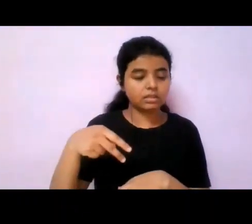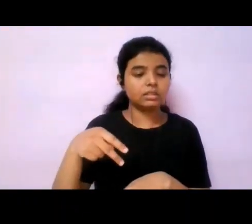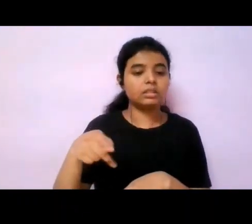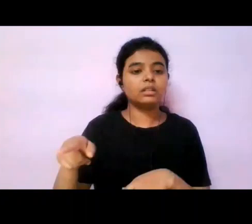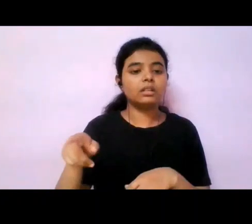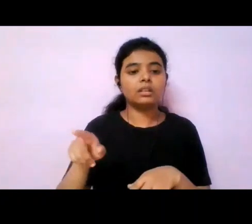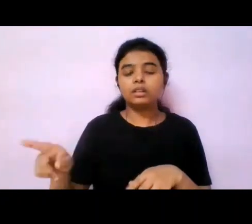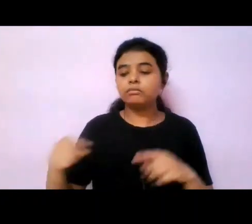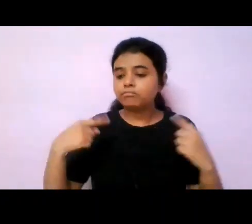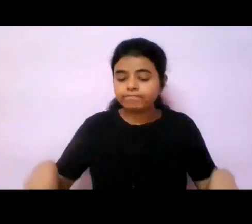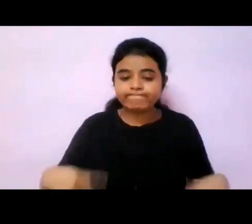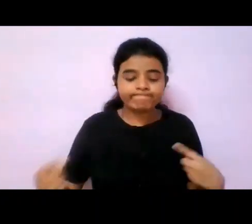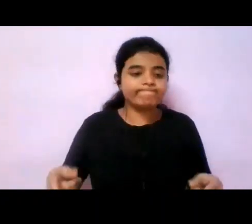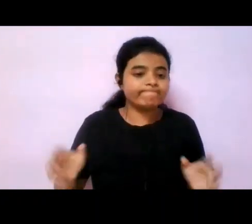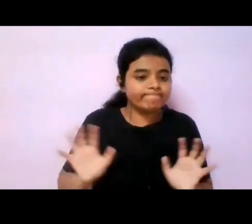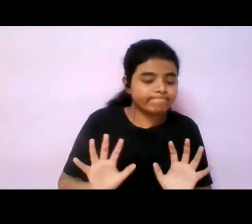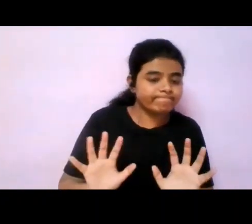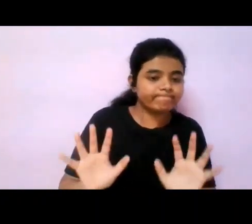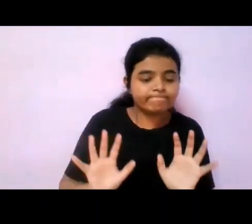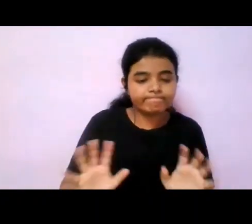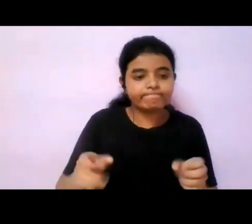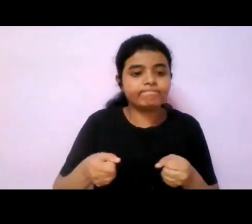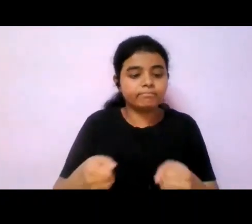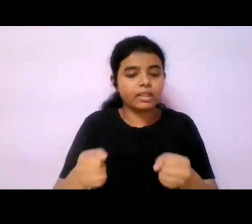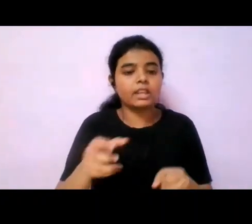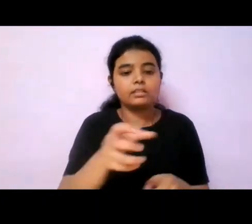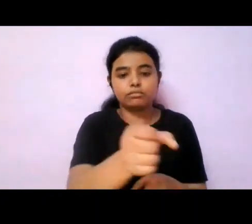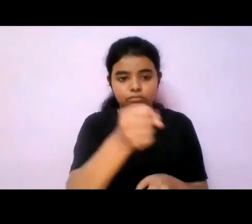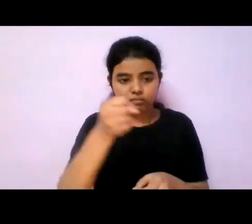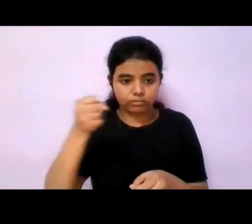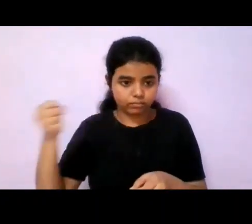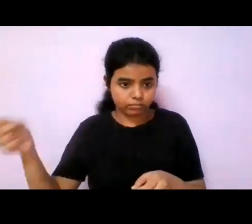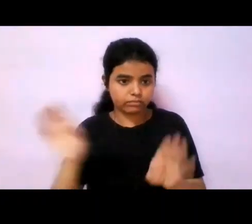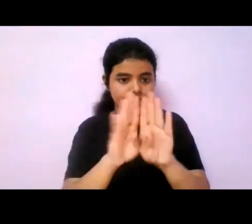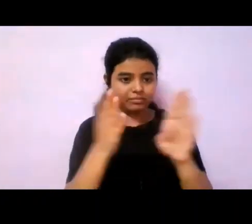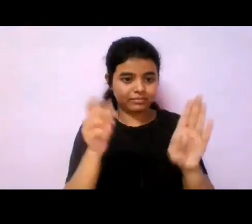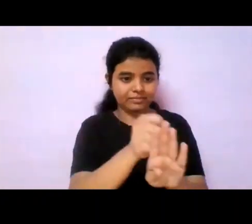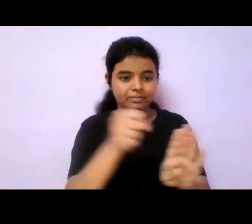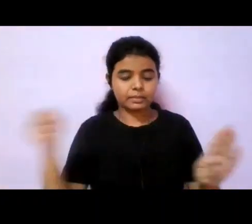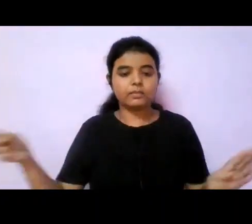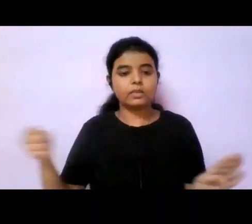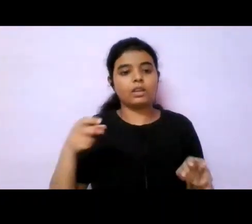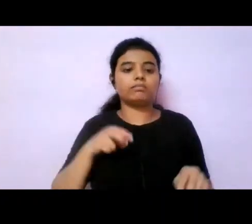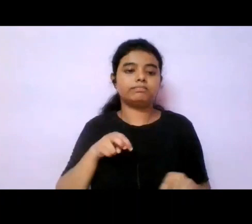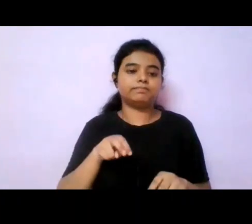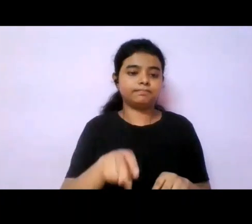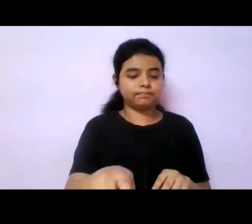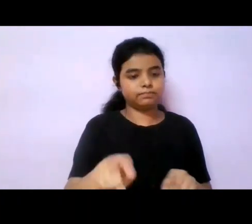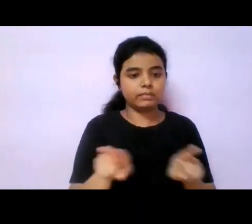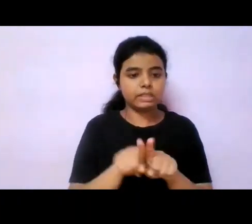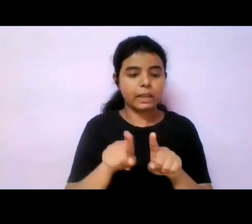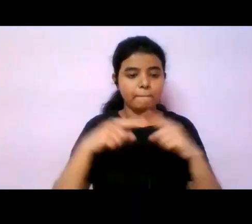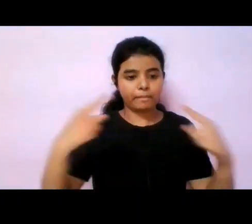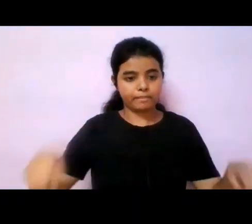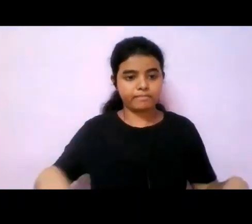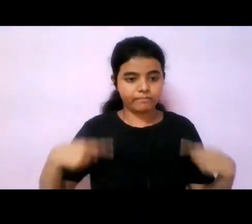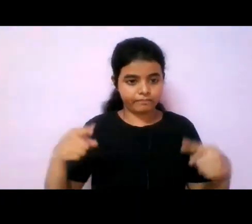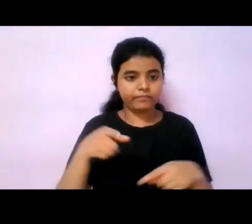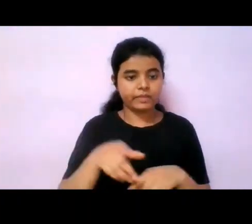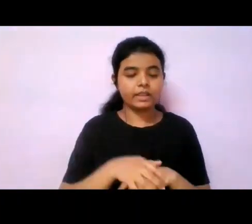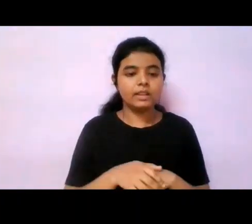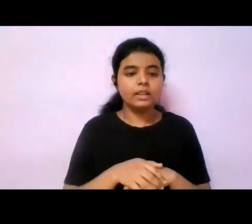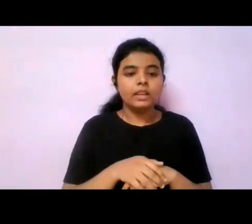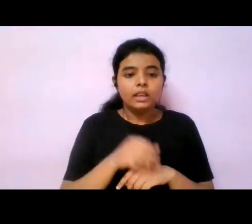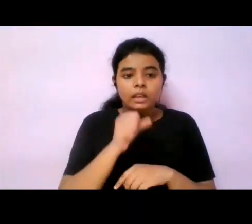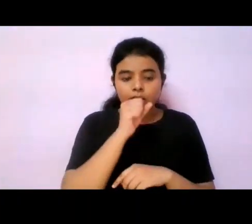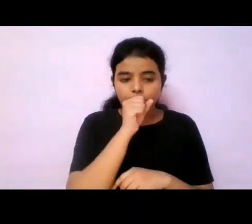Rob's wheelchair. Johnny opens the door so that Michelle can get her walker through the doorway into the lobby. Andy lights